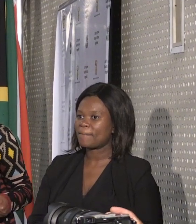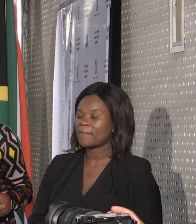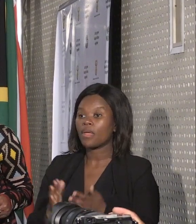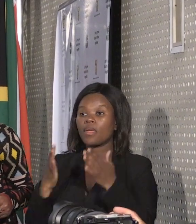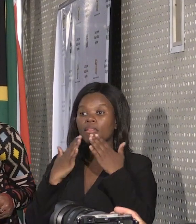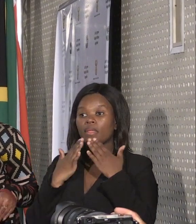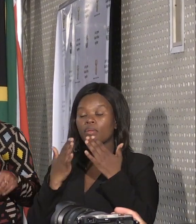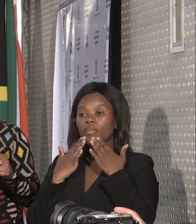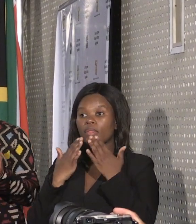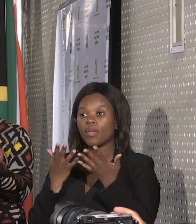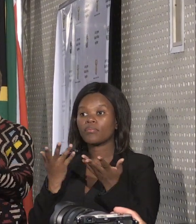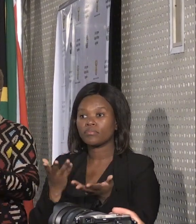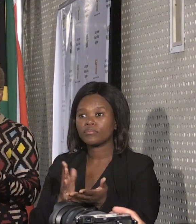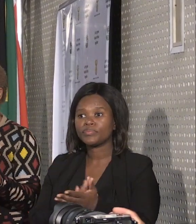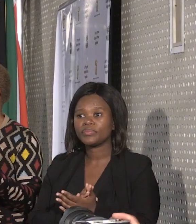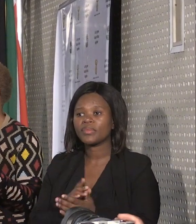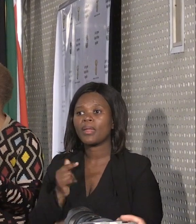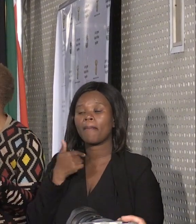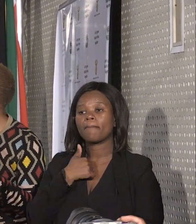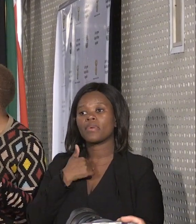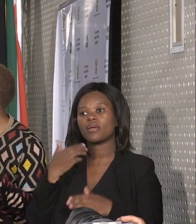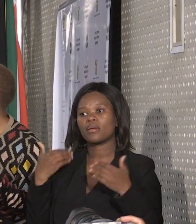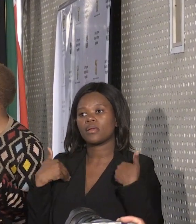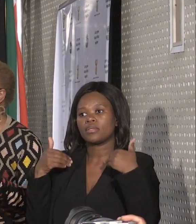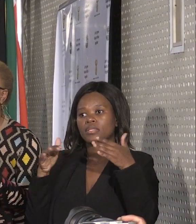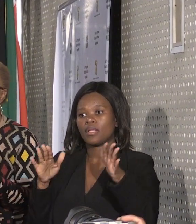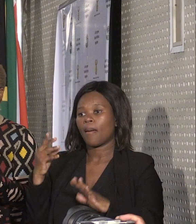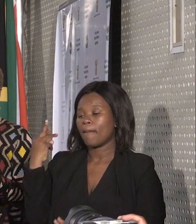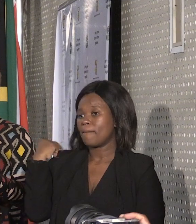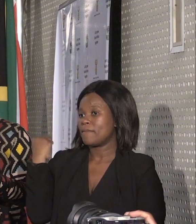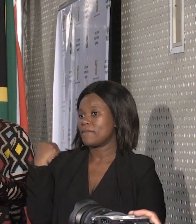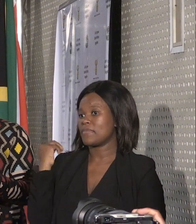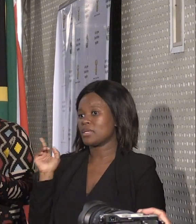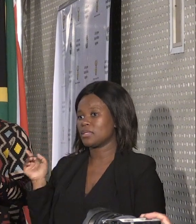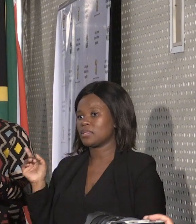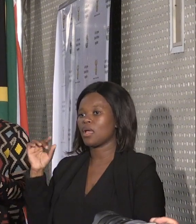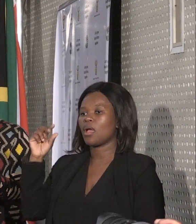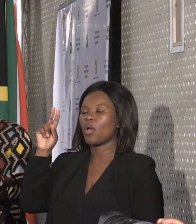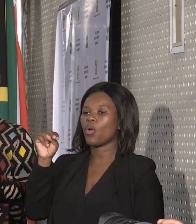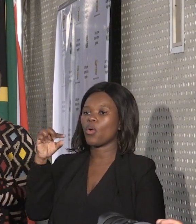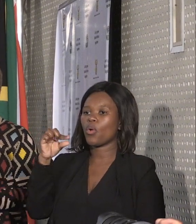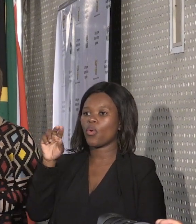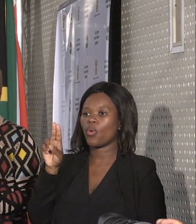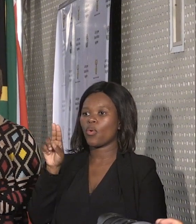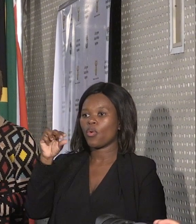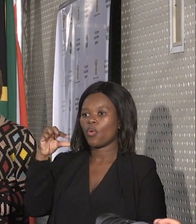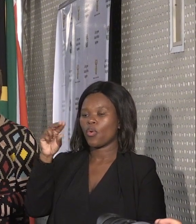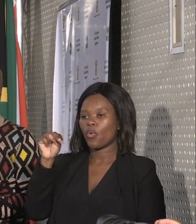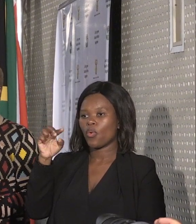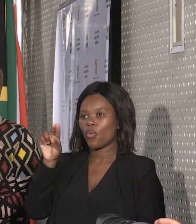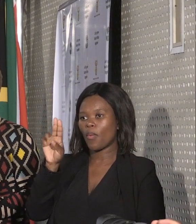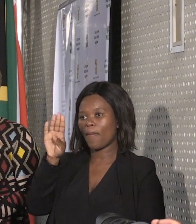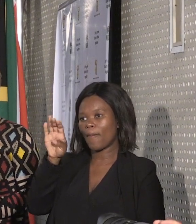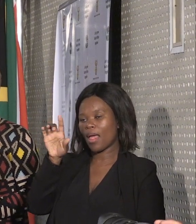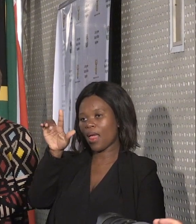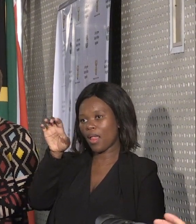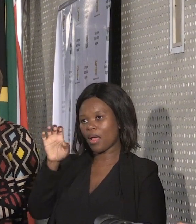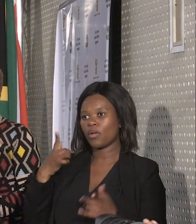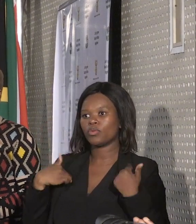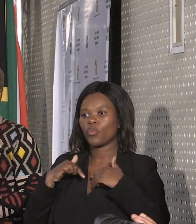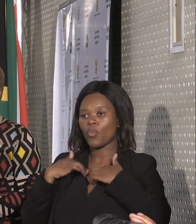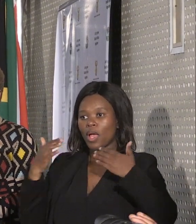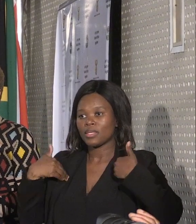Thank you very much for that. May I start where Minister Ngungubele started, sayiqala nje i-press